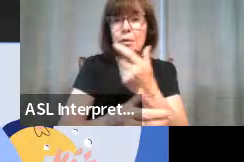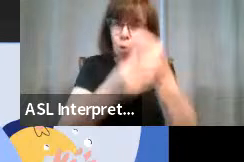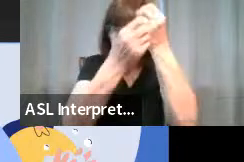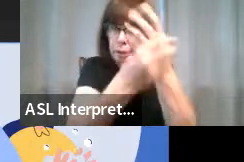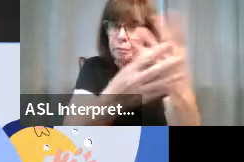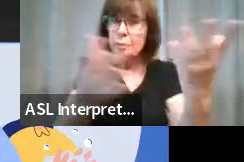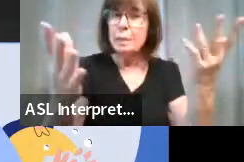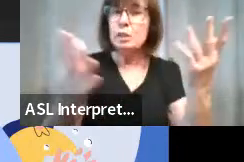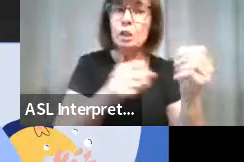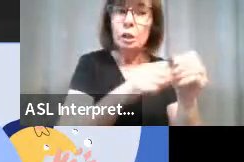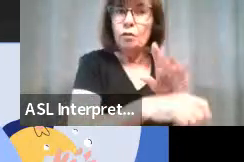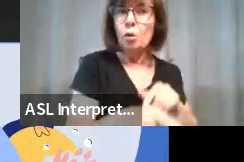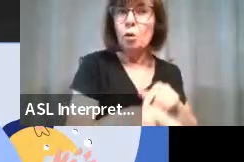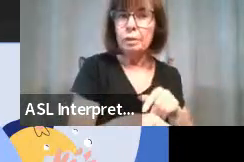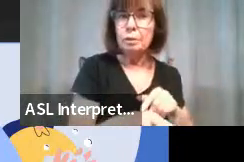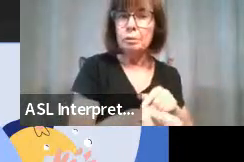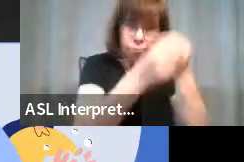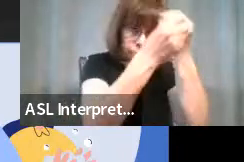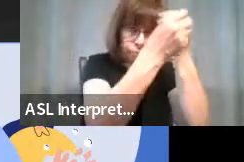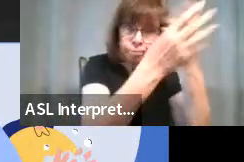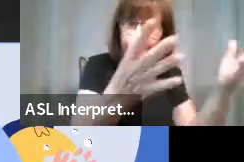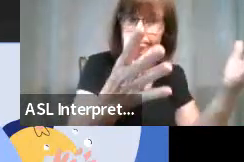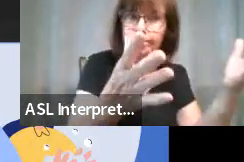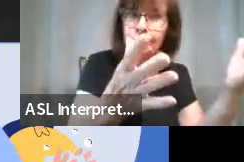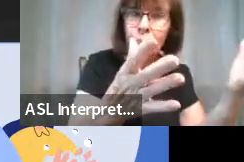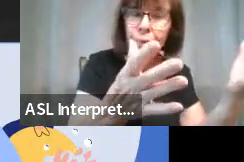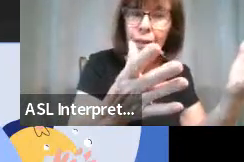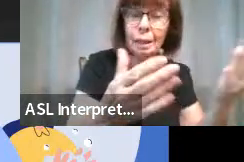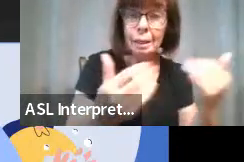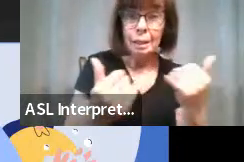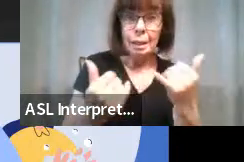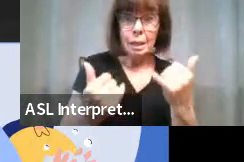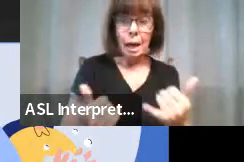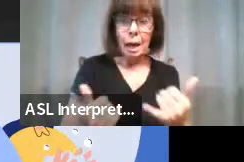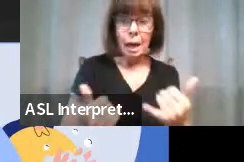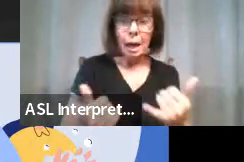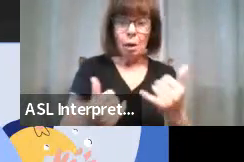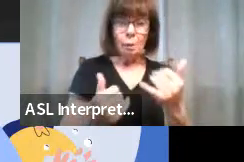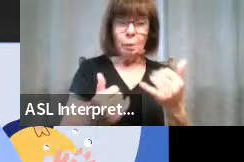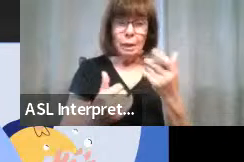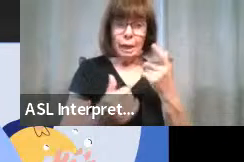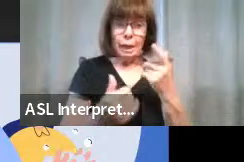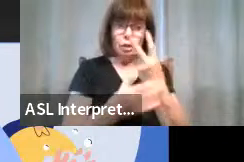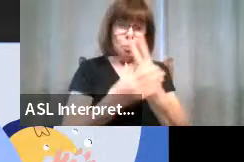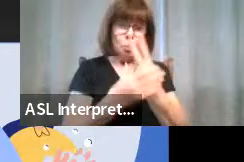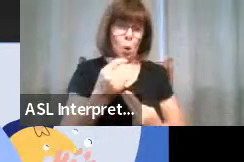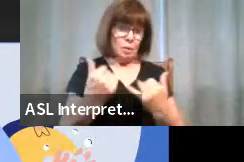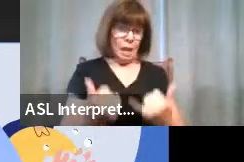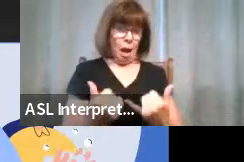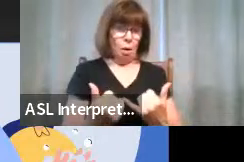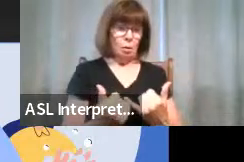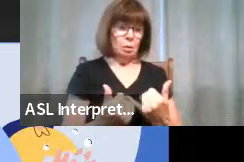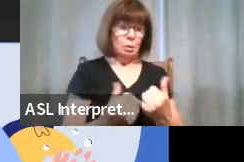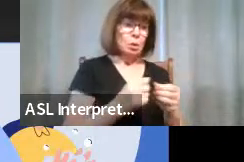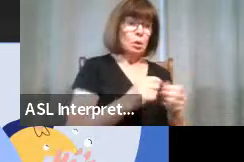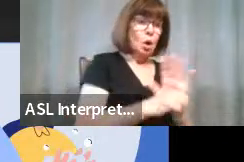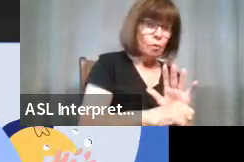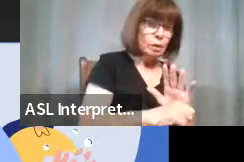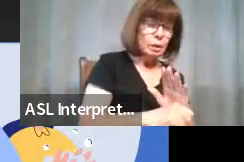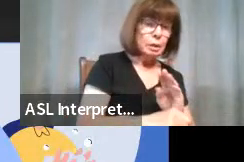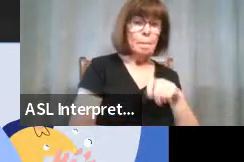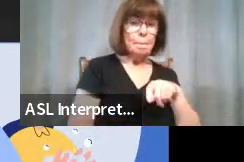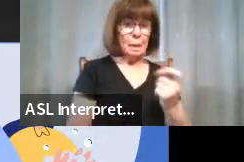COVID. Right now, we can message COVID and monkeypox and other chronic diseases,